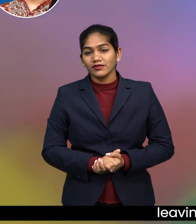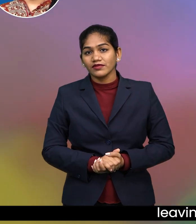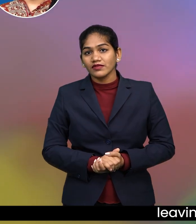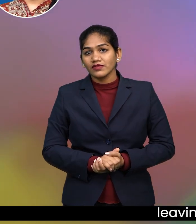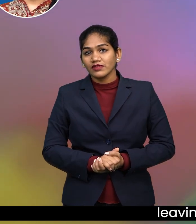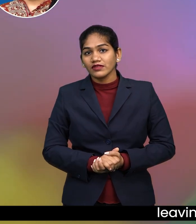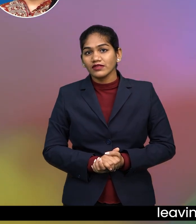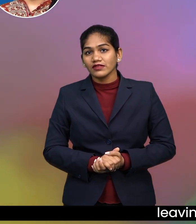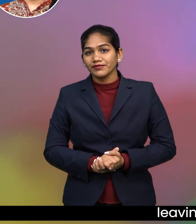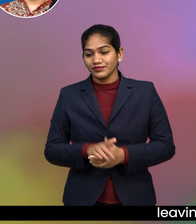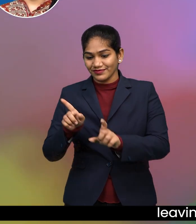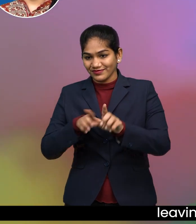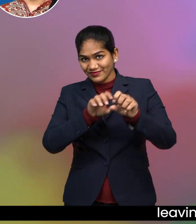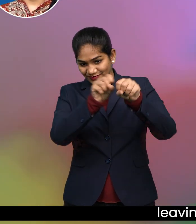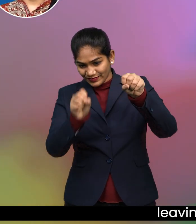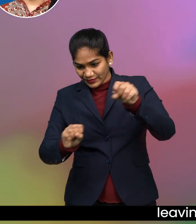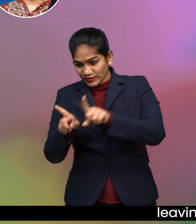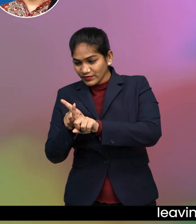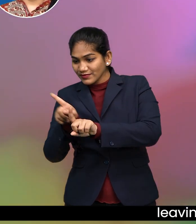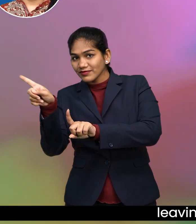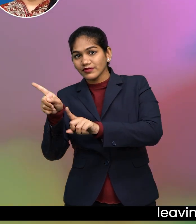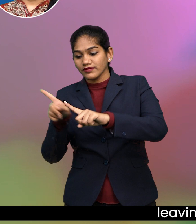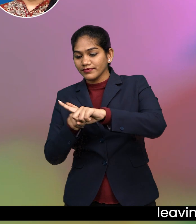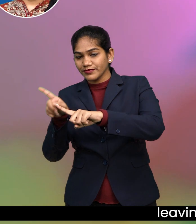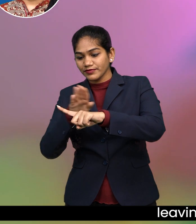leaving the tip of the branch